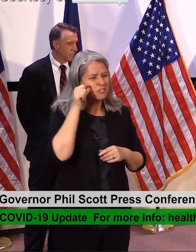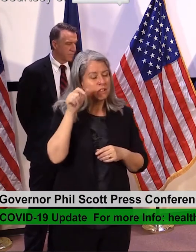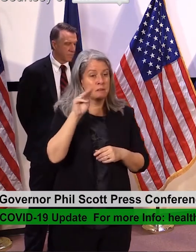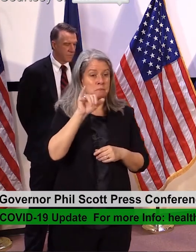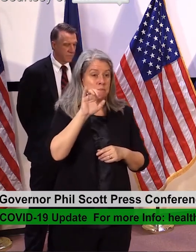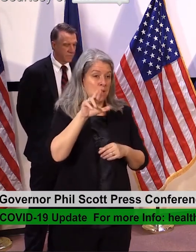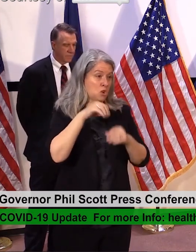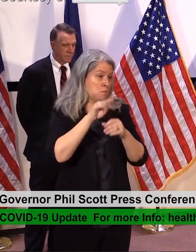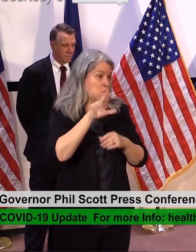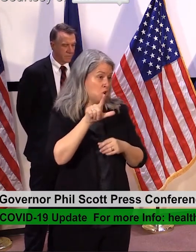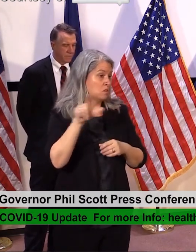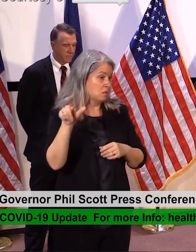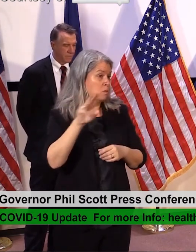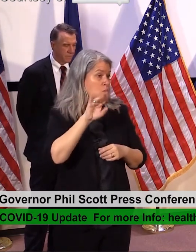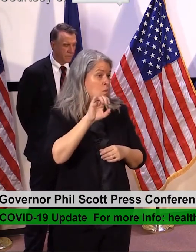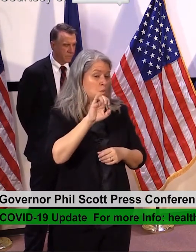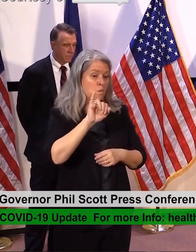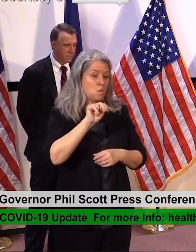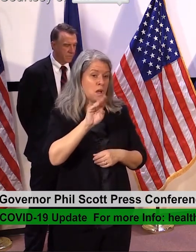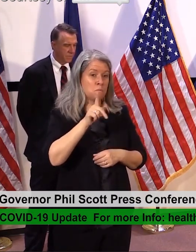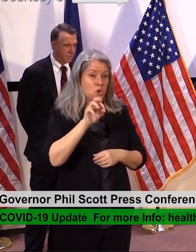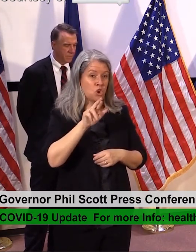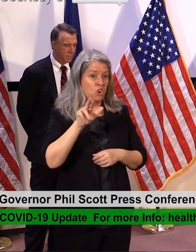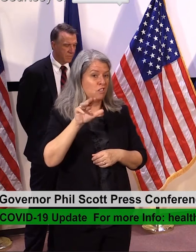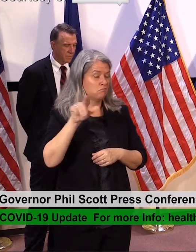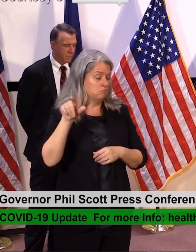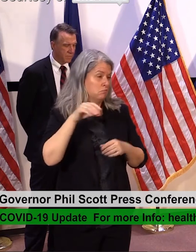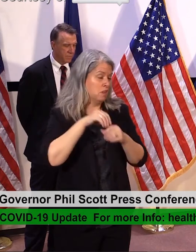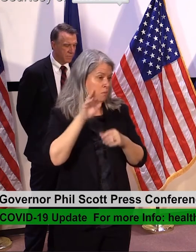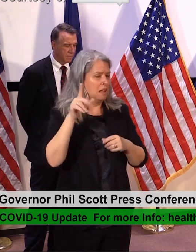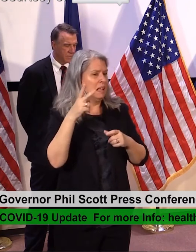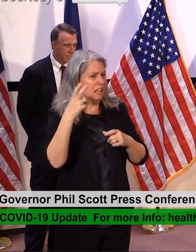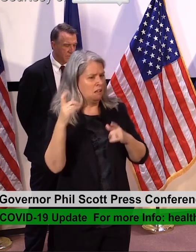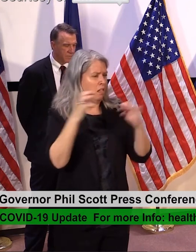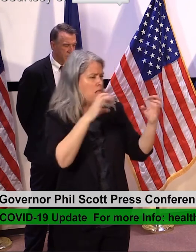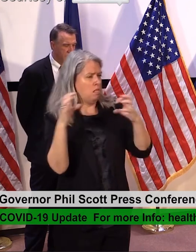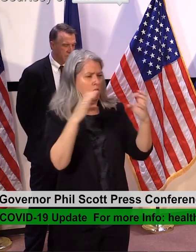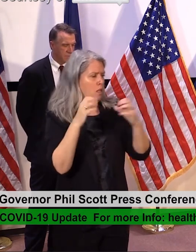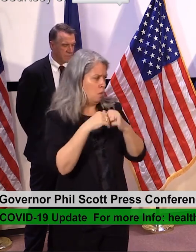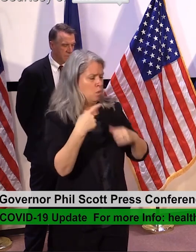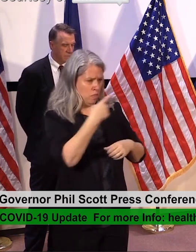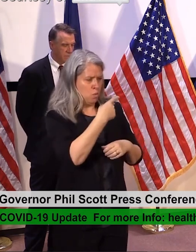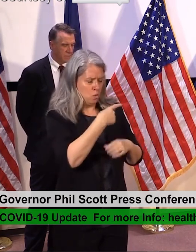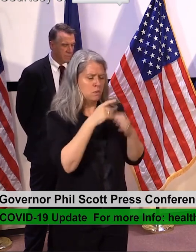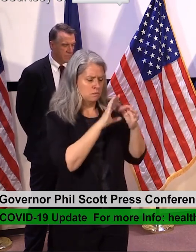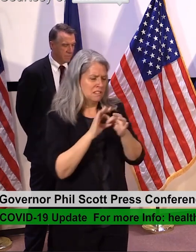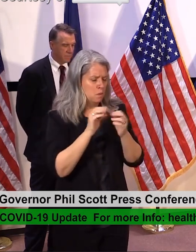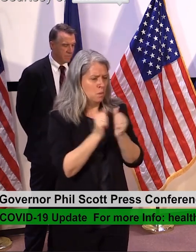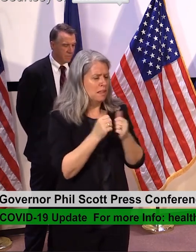Merle Weinberger talked about how he had gone back and forth with you about getting more